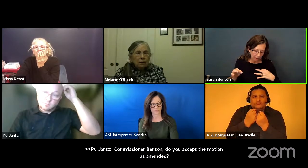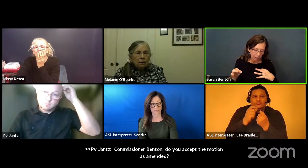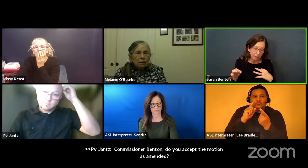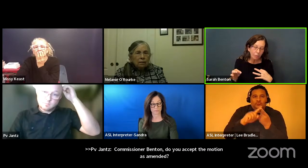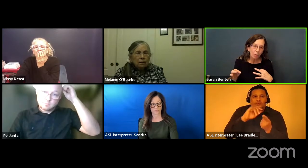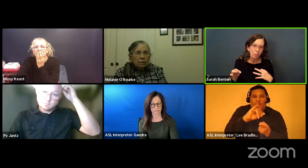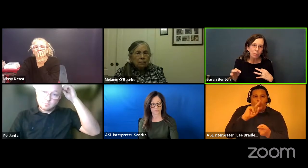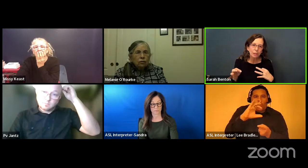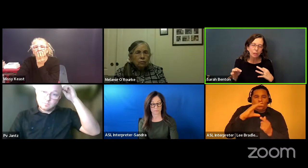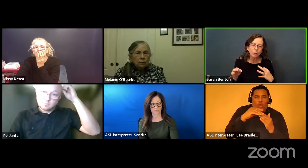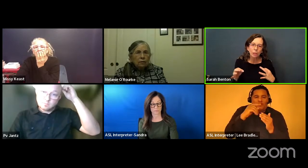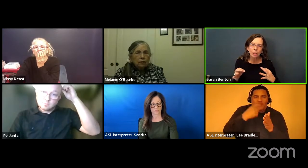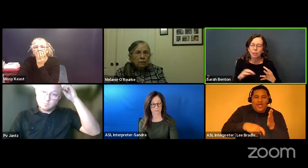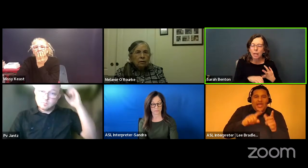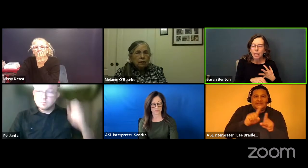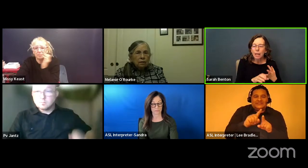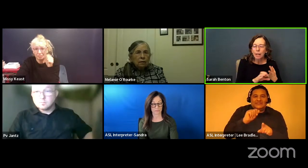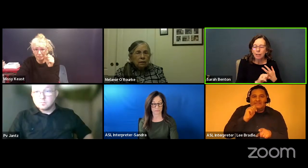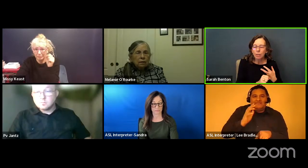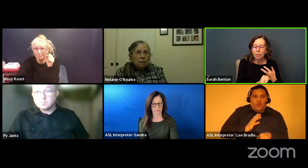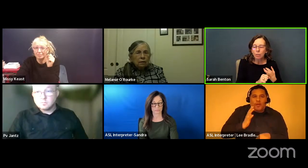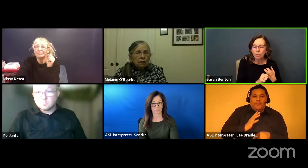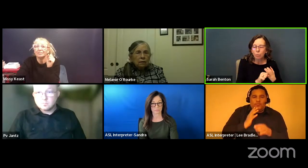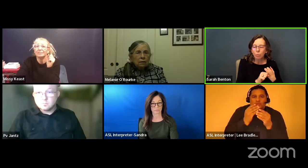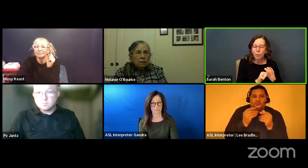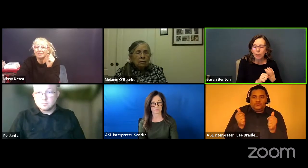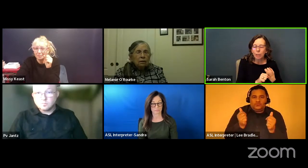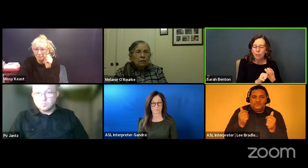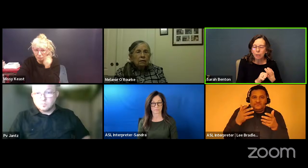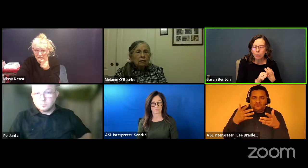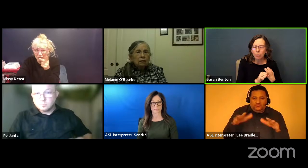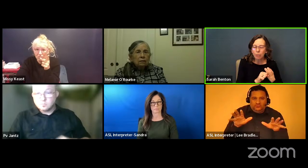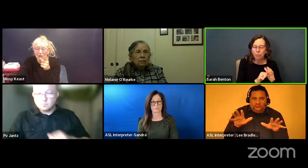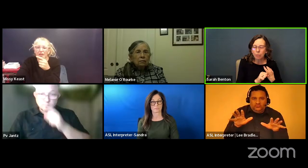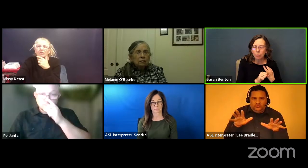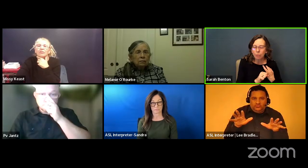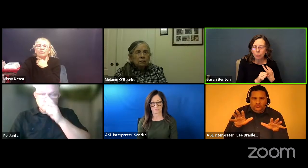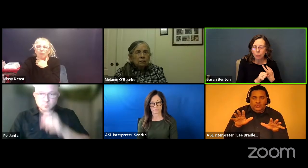an informal resolution. And